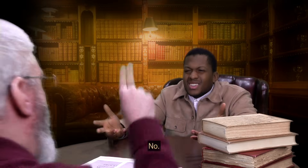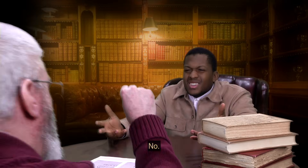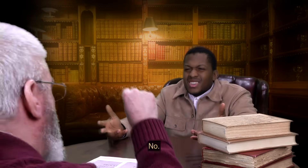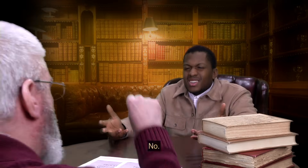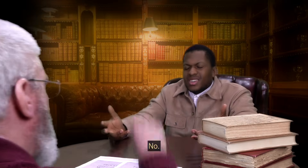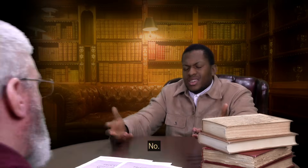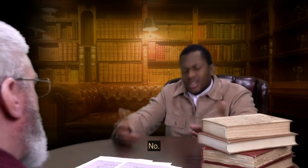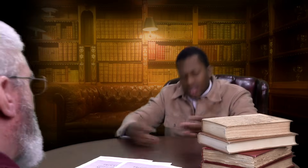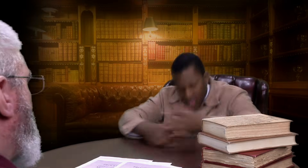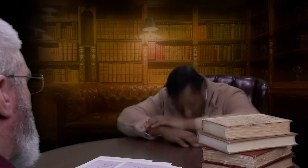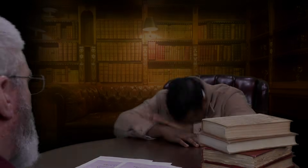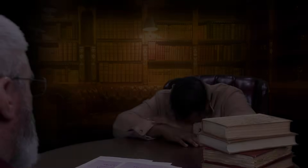No.